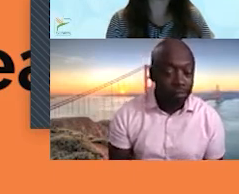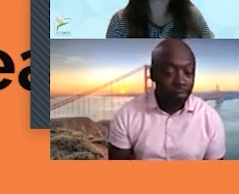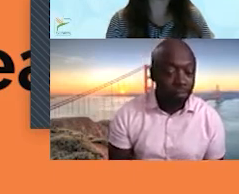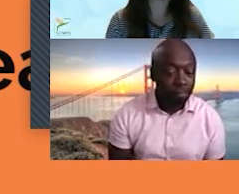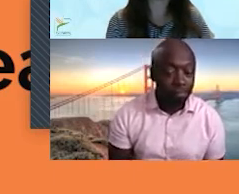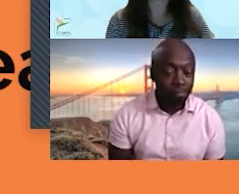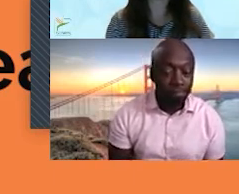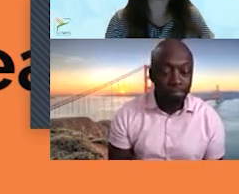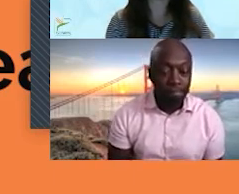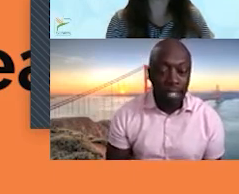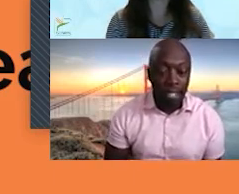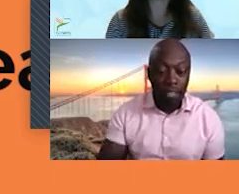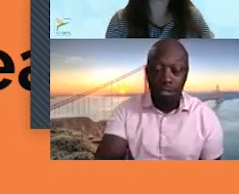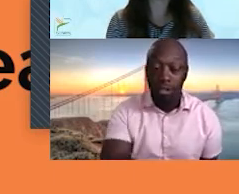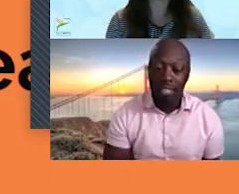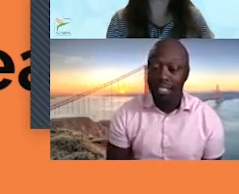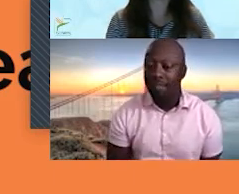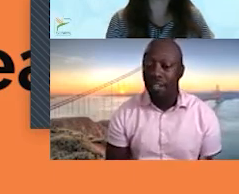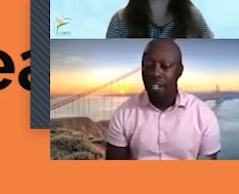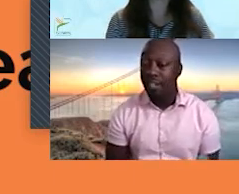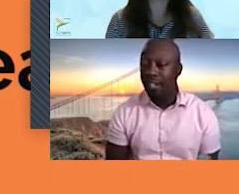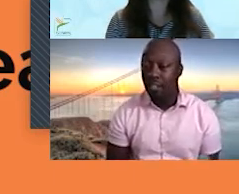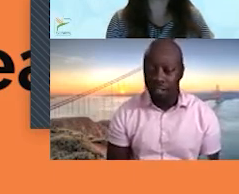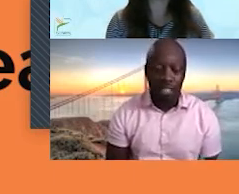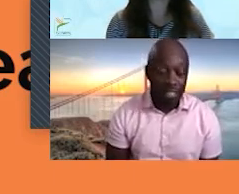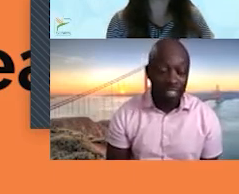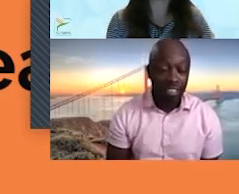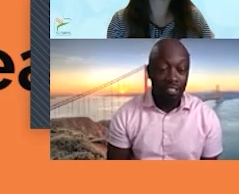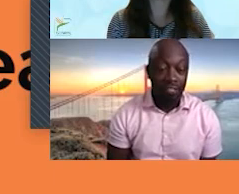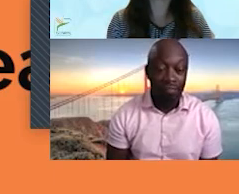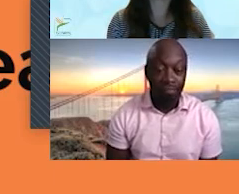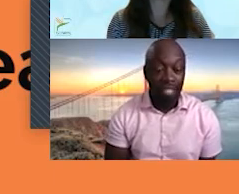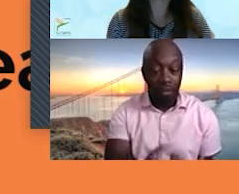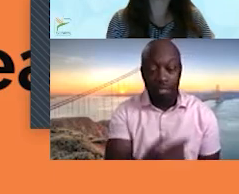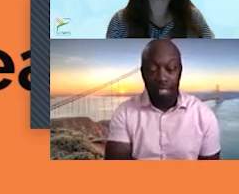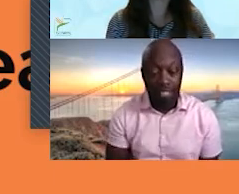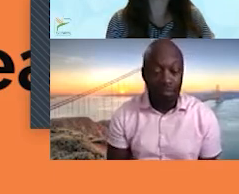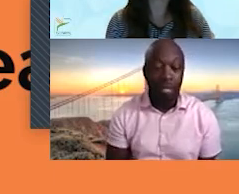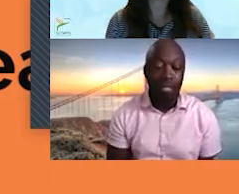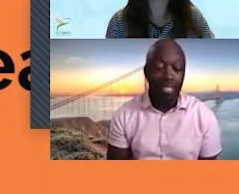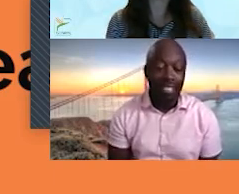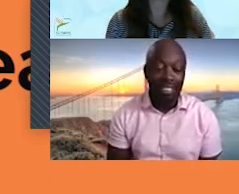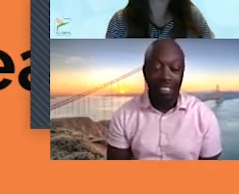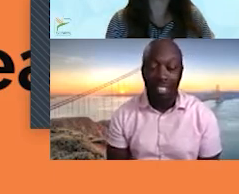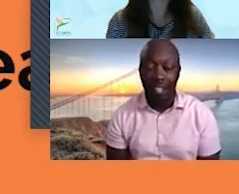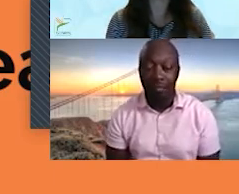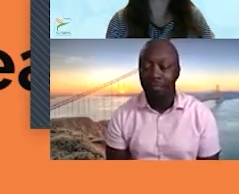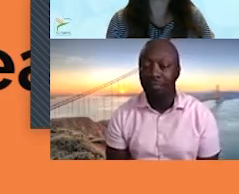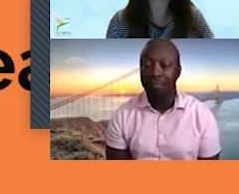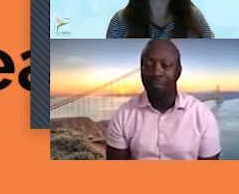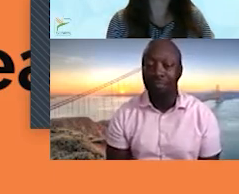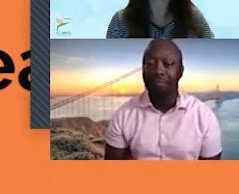well. And we do donate to deaf and hard of hearing organizations in our website,